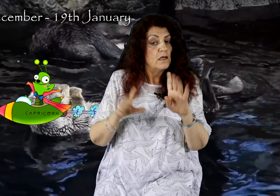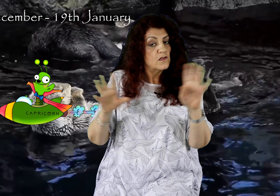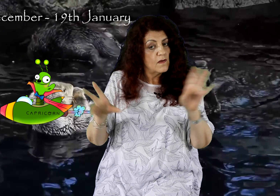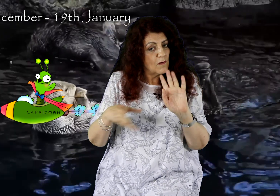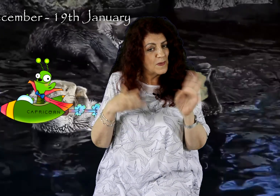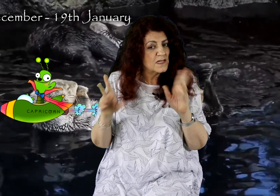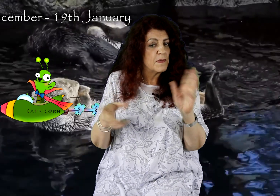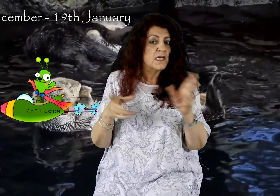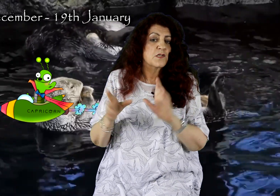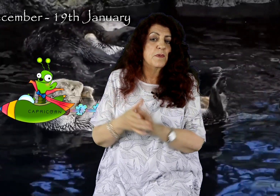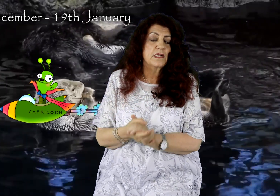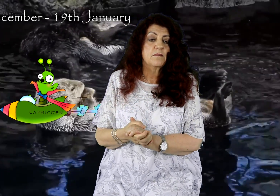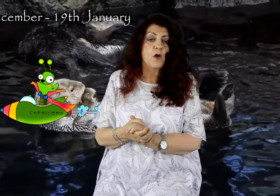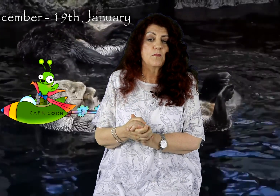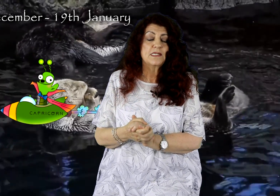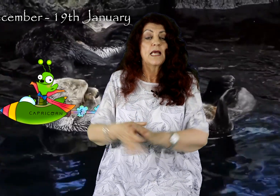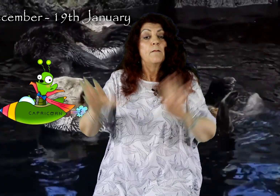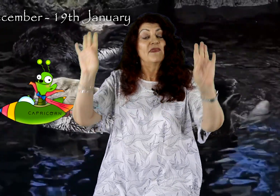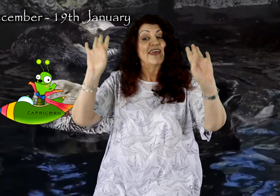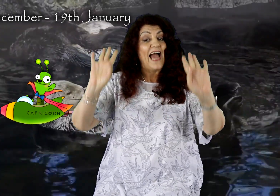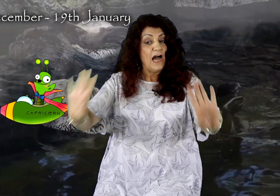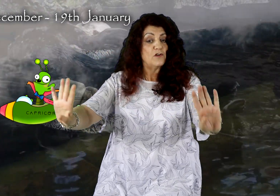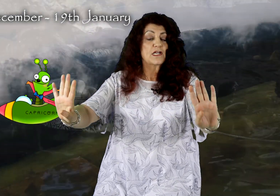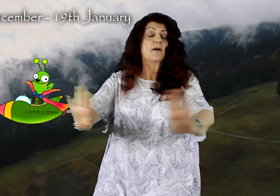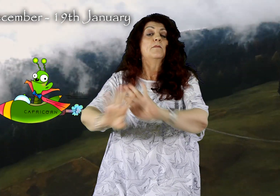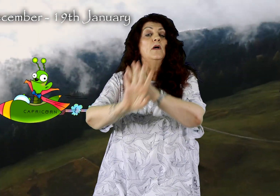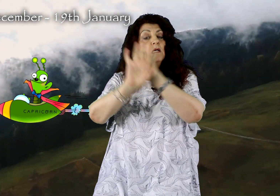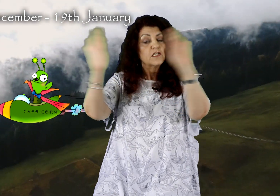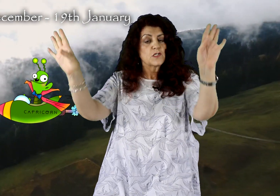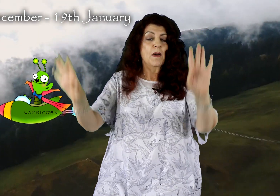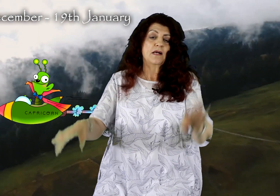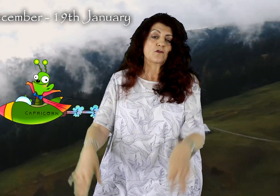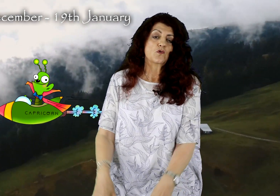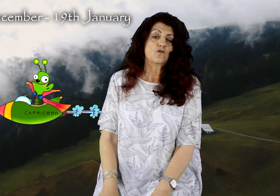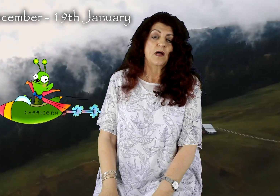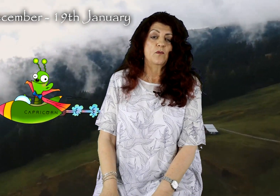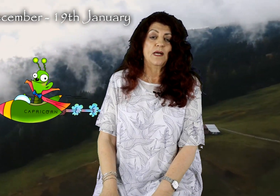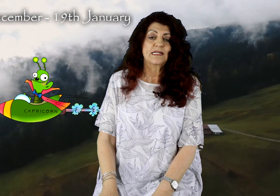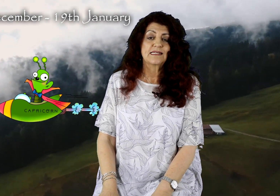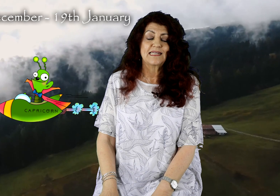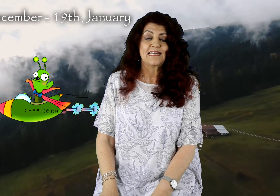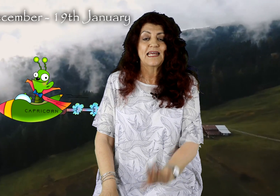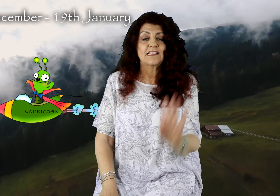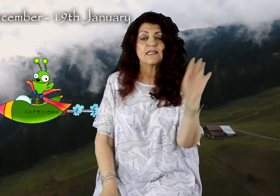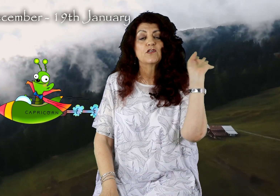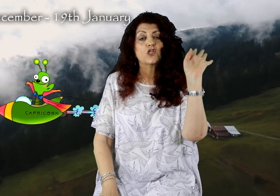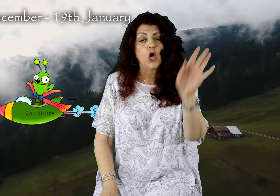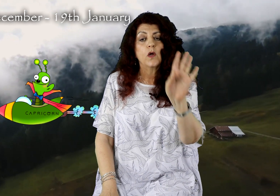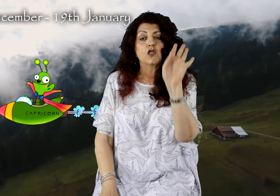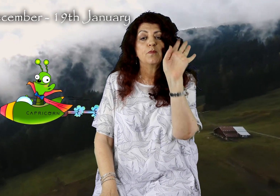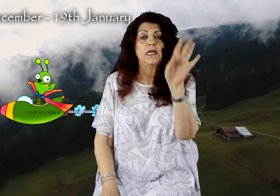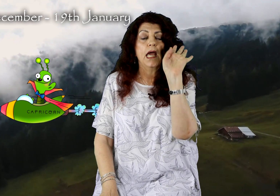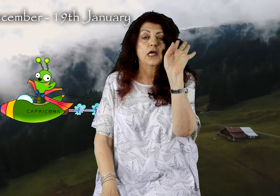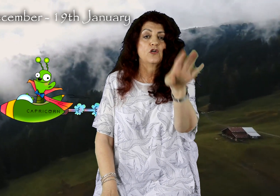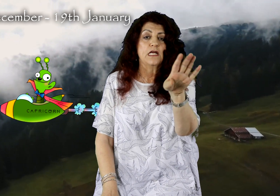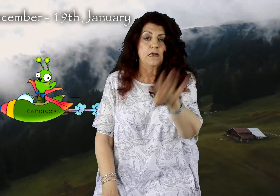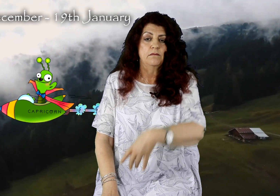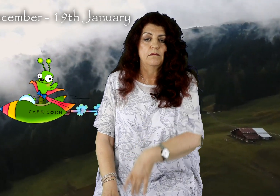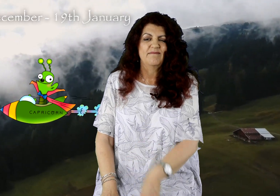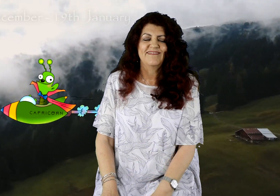So there'll be some unexpected moments, but the outcome smiles all around. Wait and see. Next year is going to be a goodie.